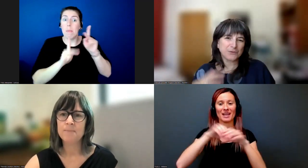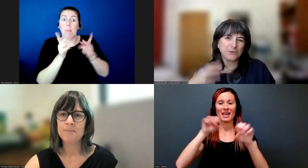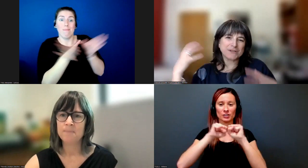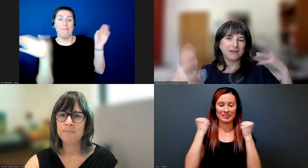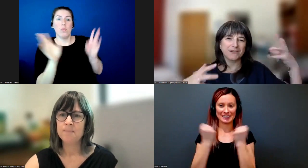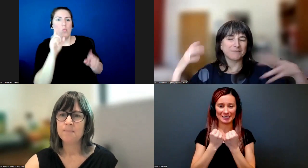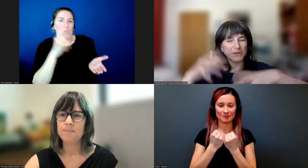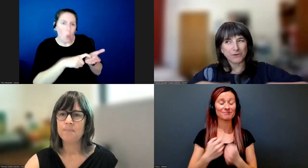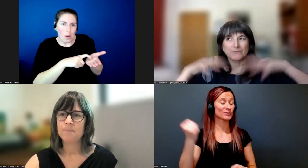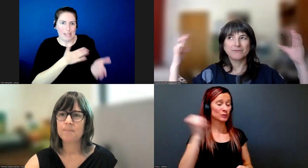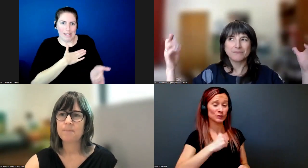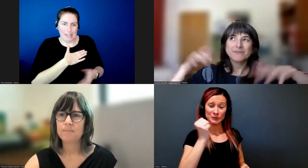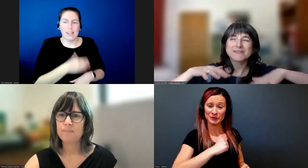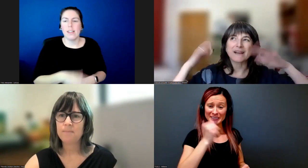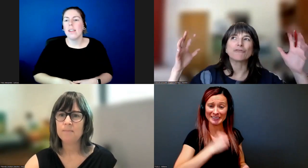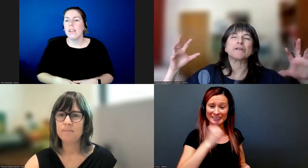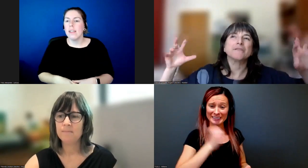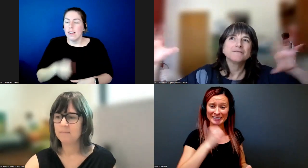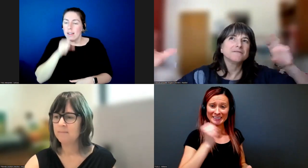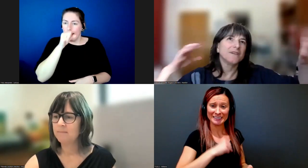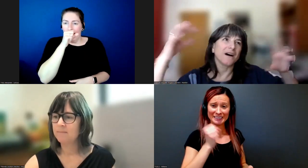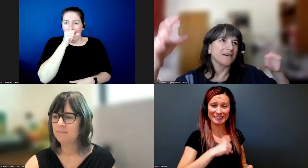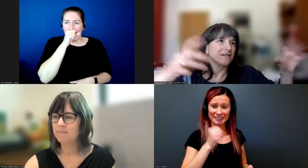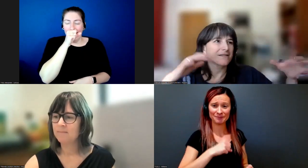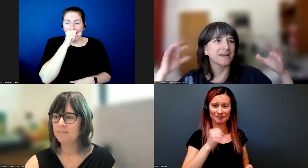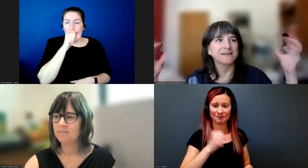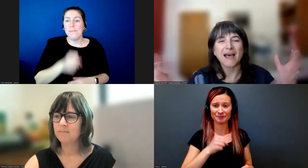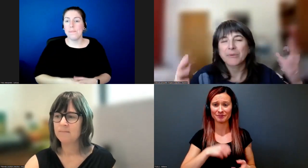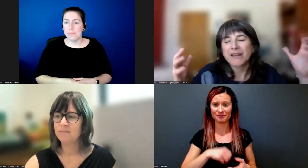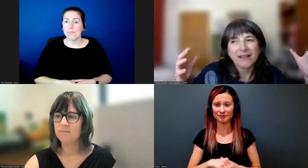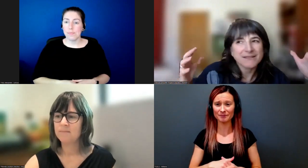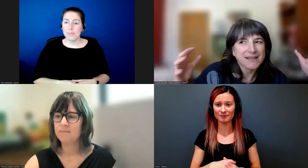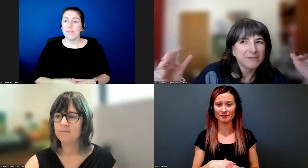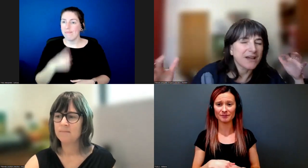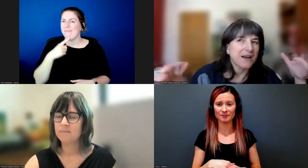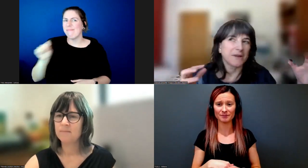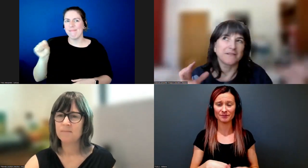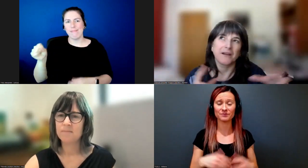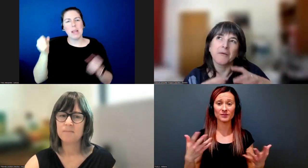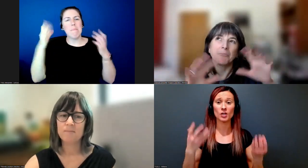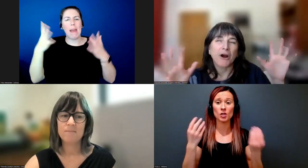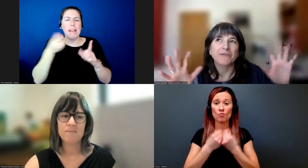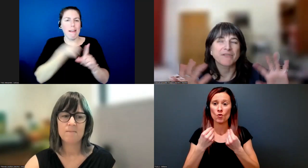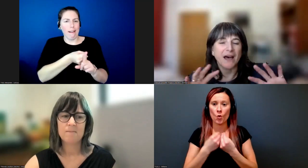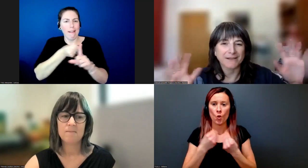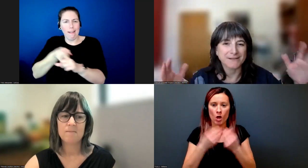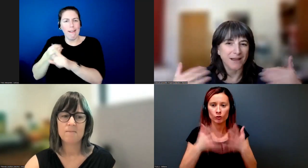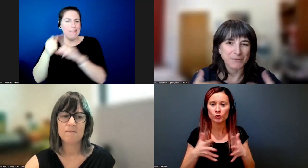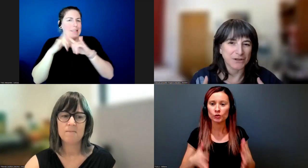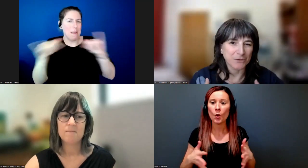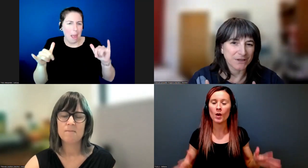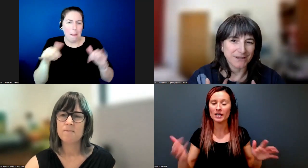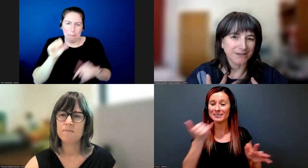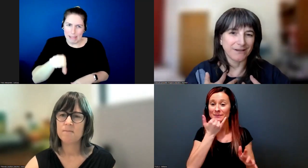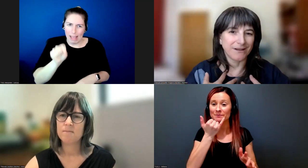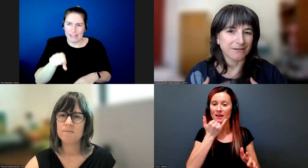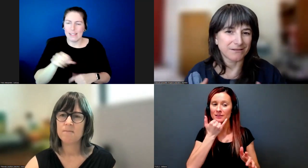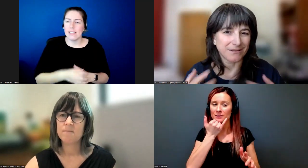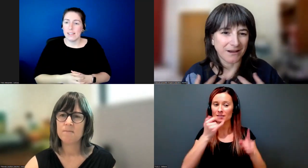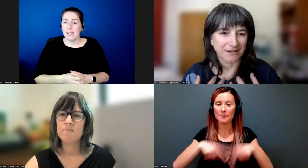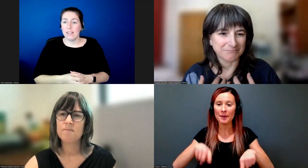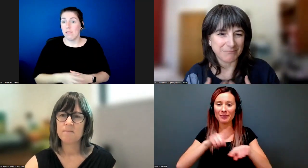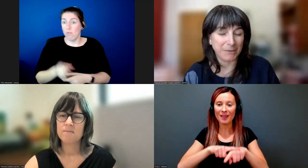it was several things happening at the same time, and part of that is absolutely